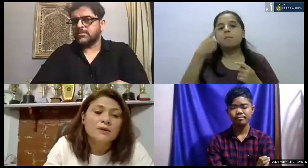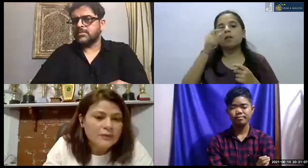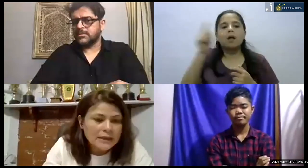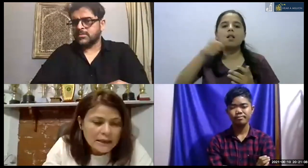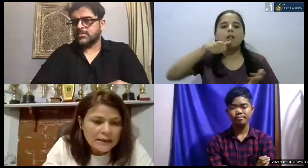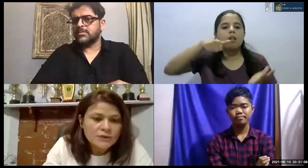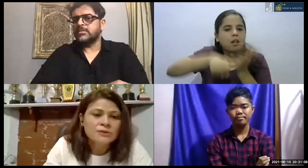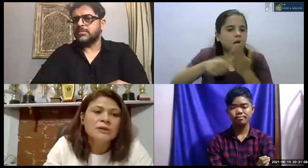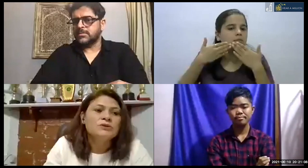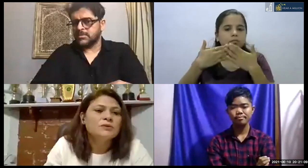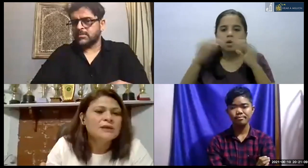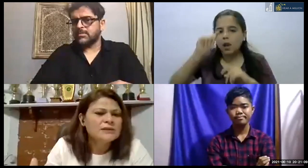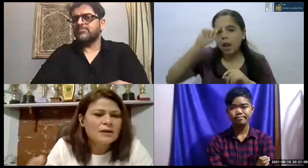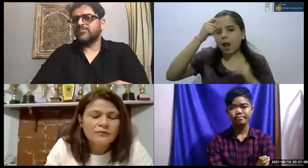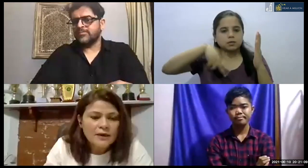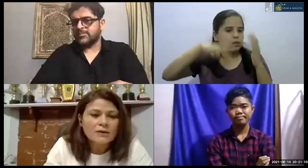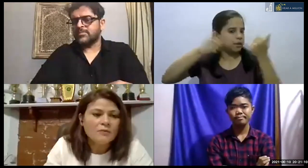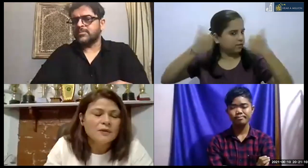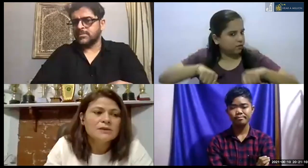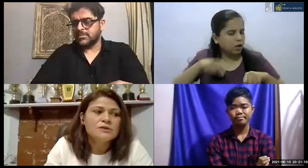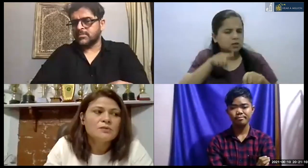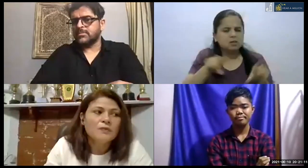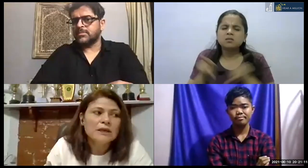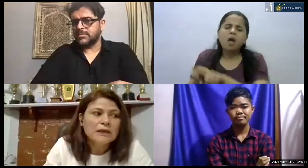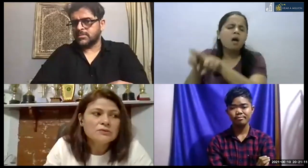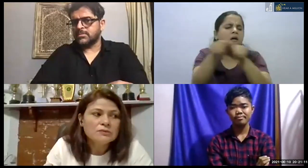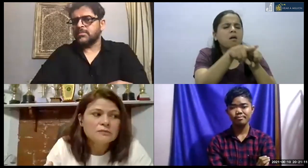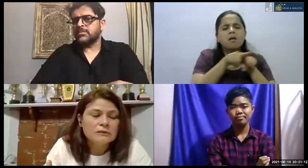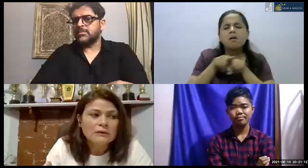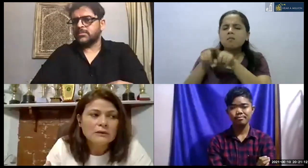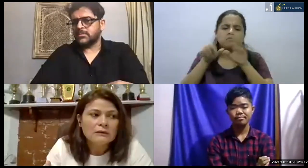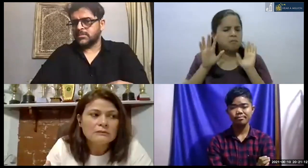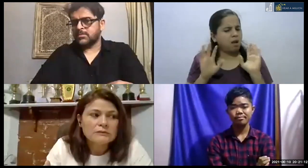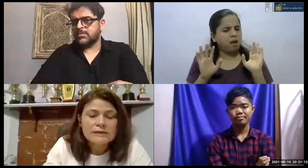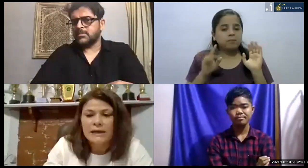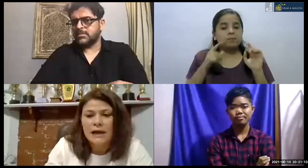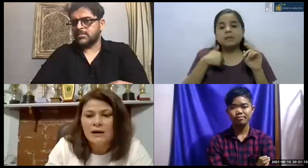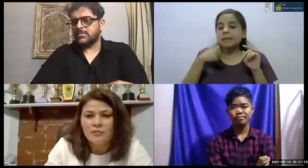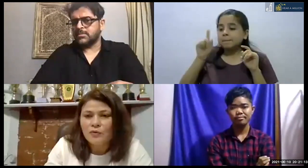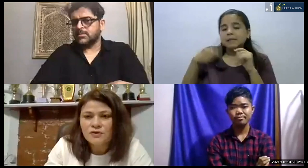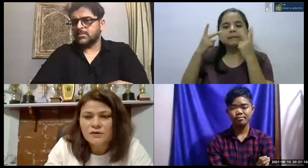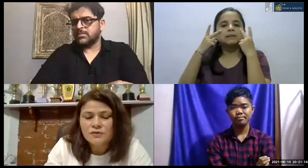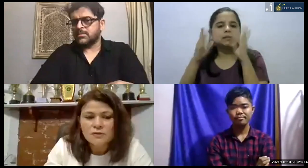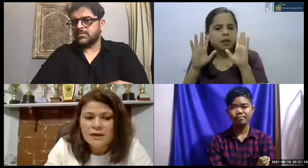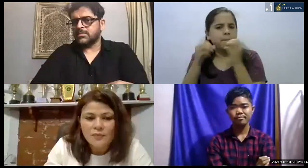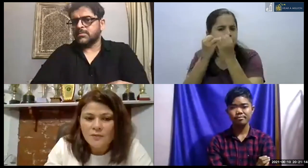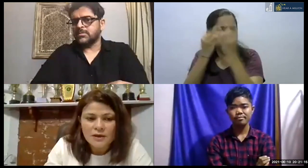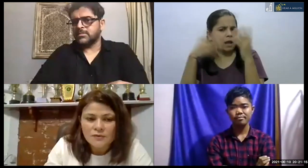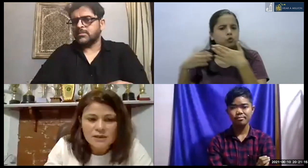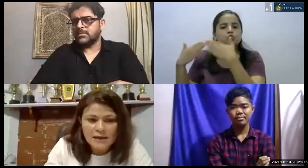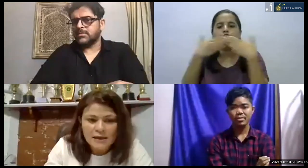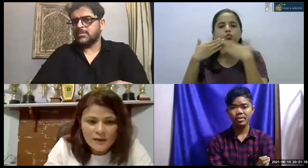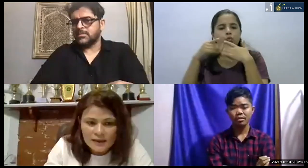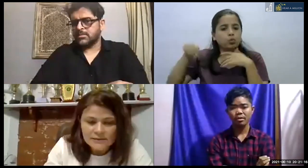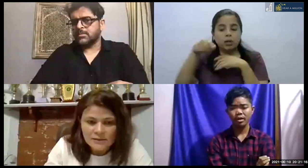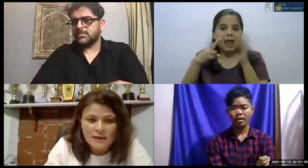who cannot read English. So these are very common. So we need to see, most of the schools are probably